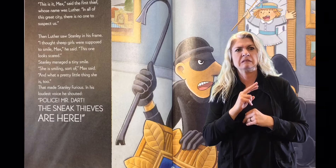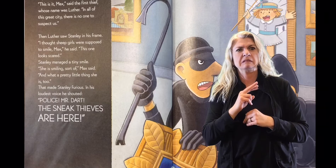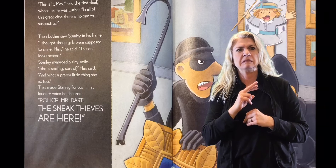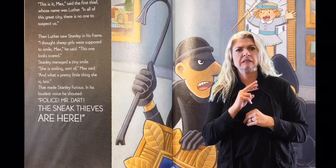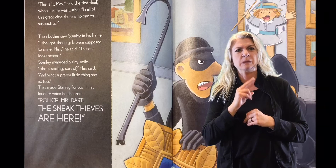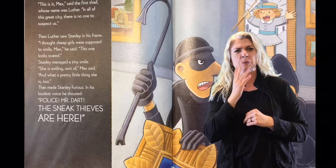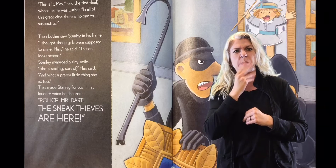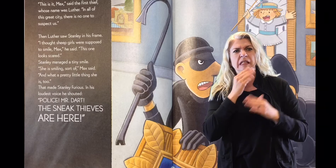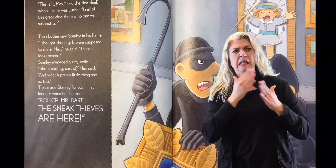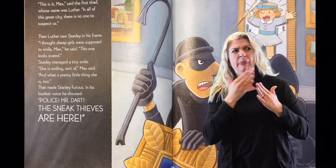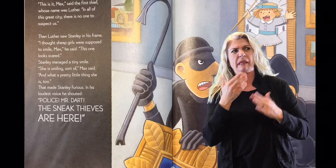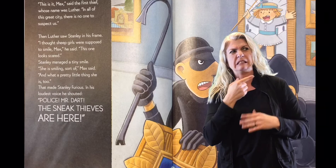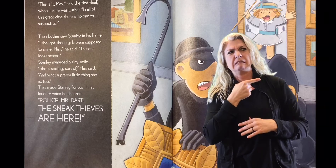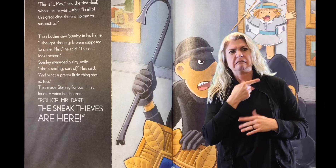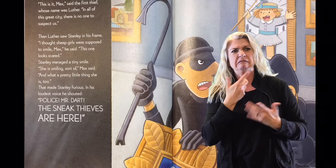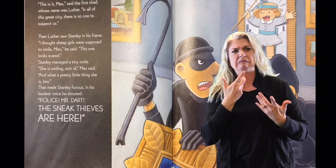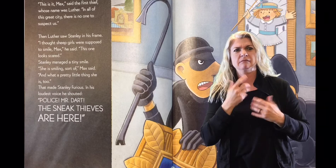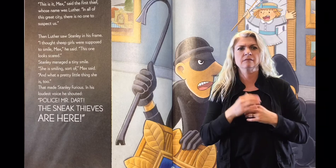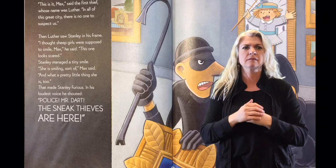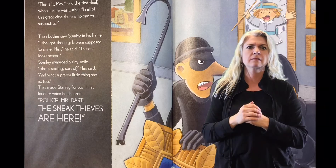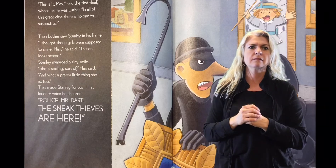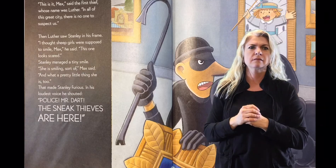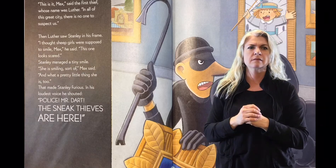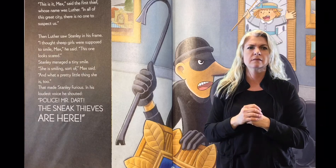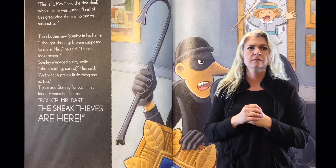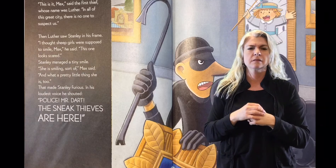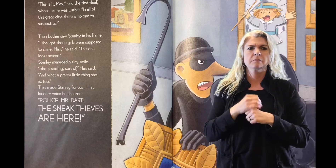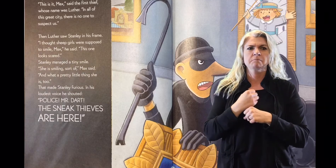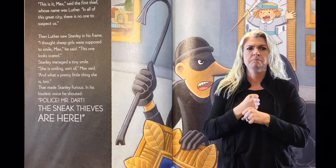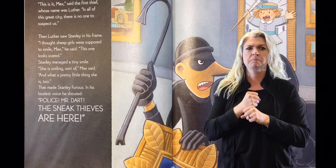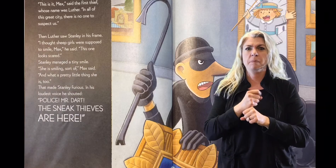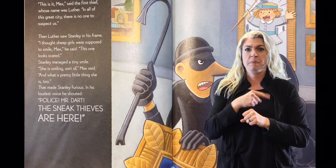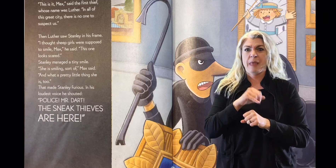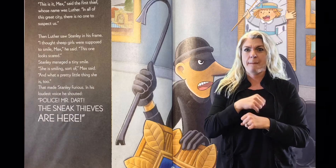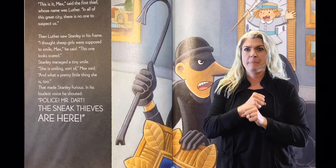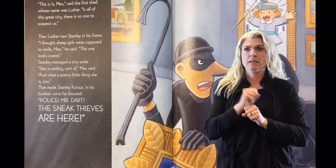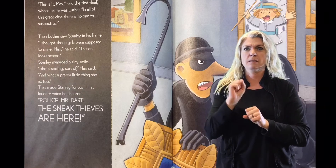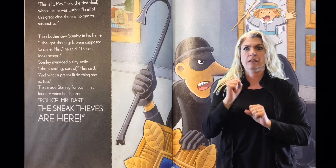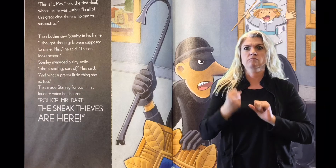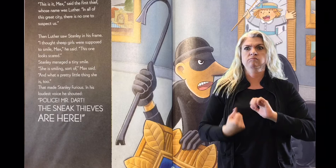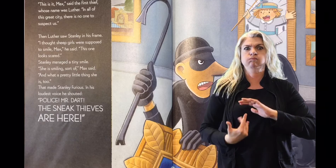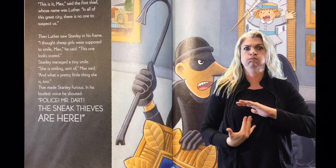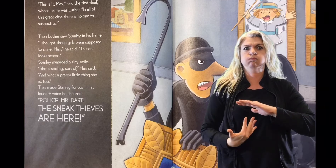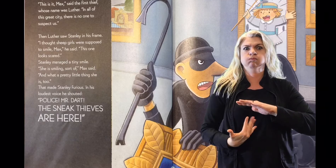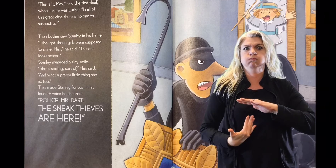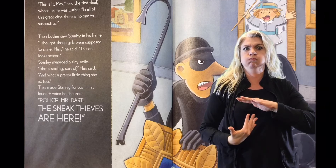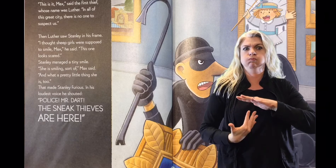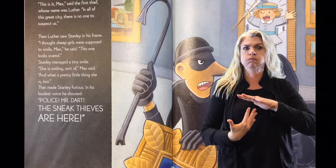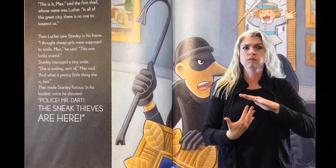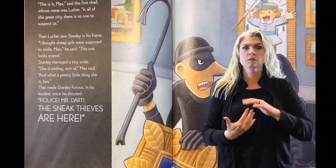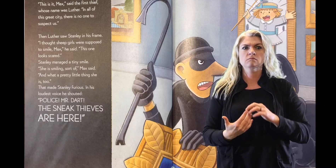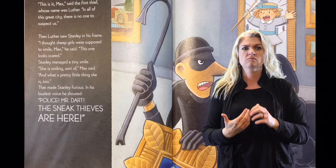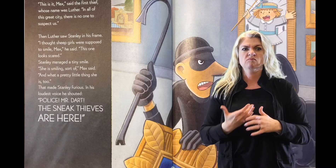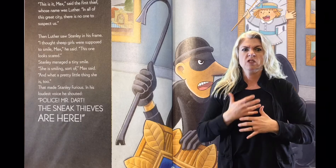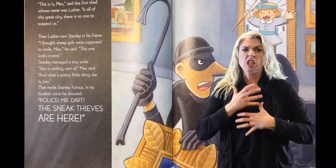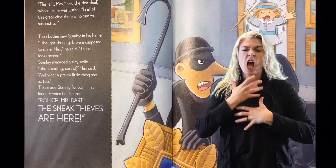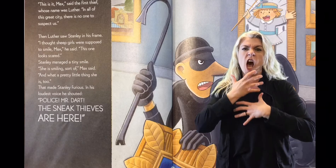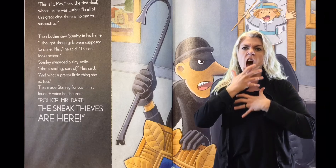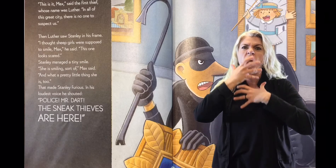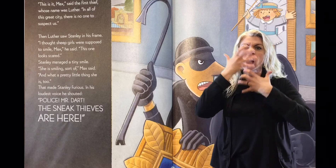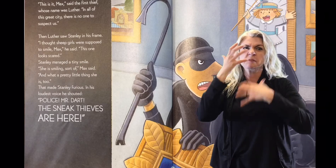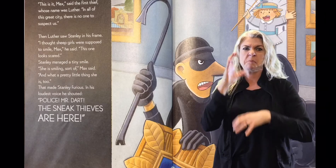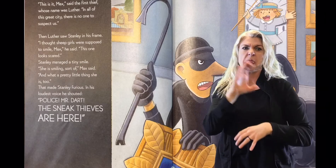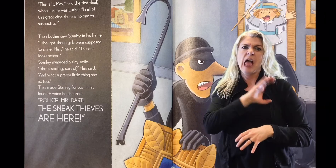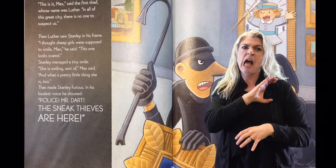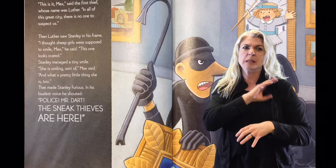pretty little thing she is, too." That made Stanley furious. In his loudest voice, he